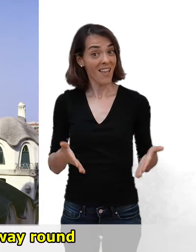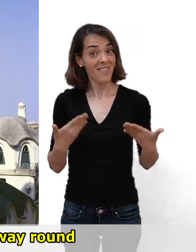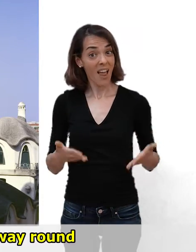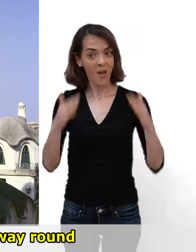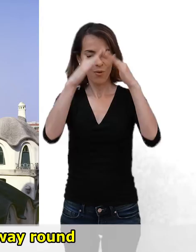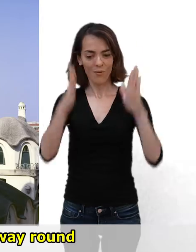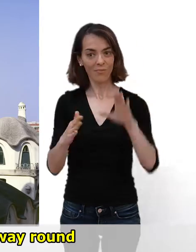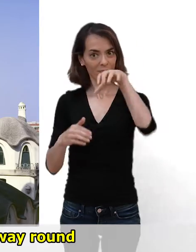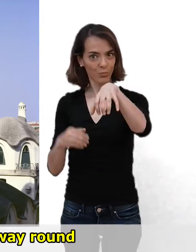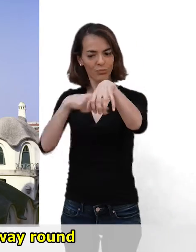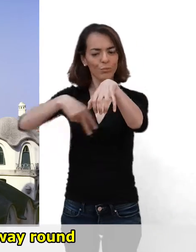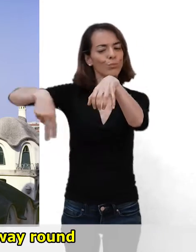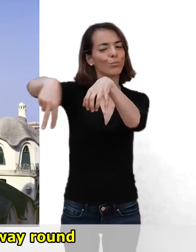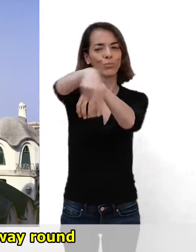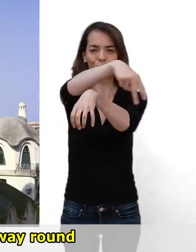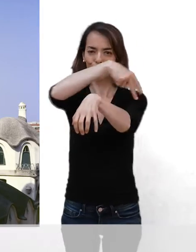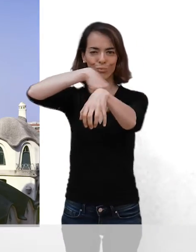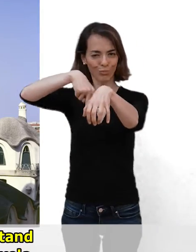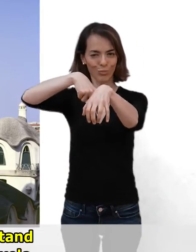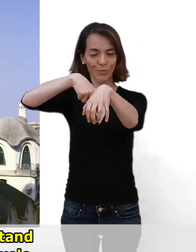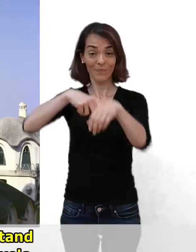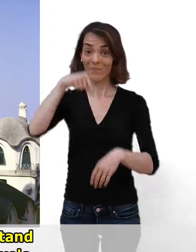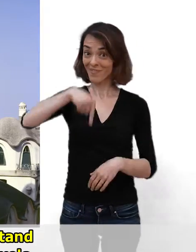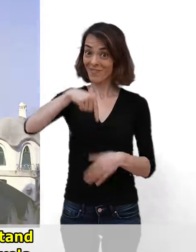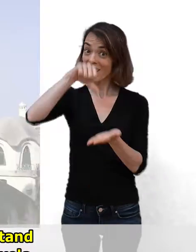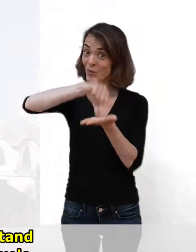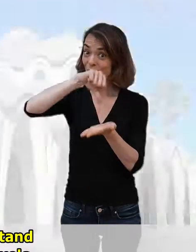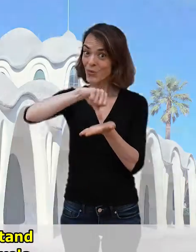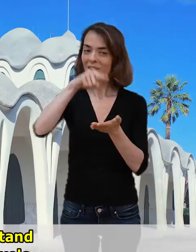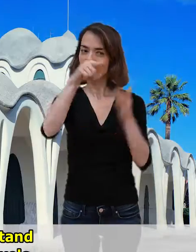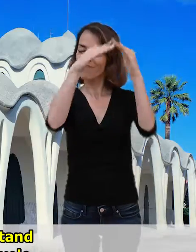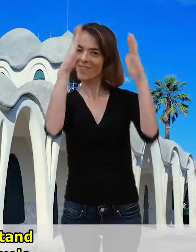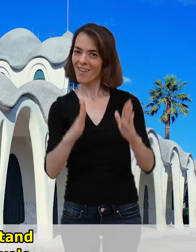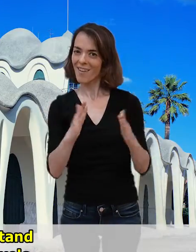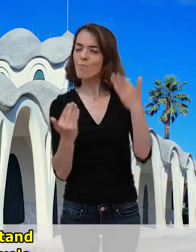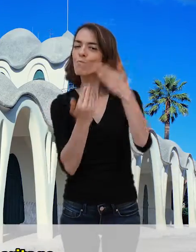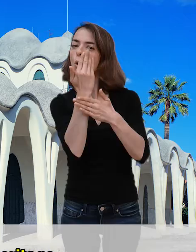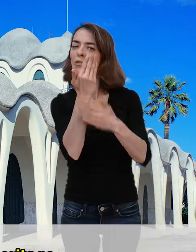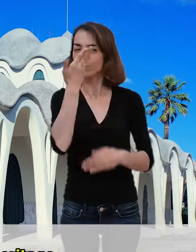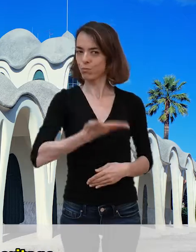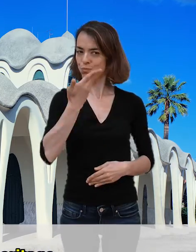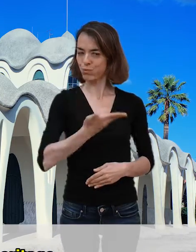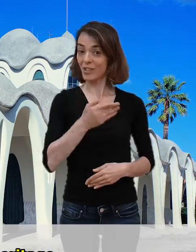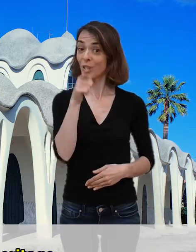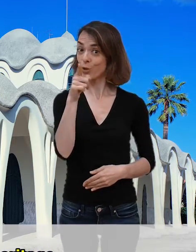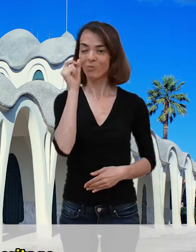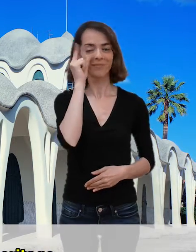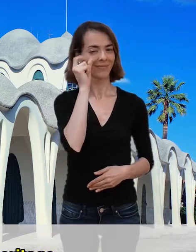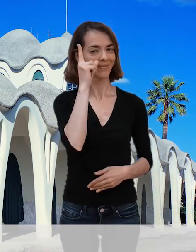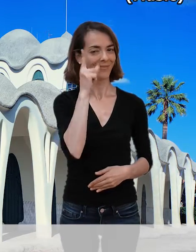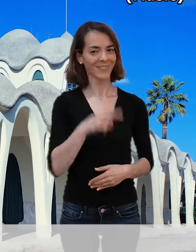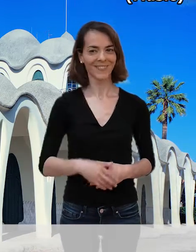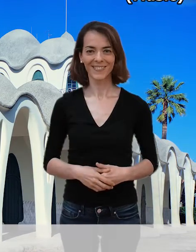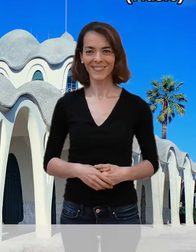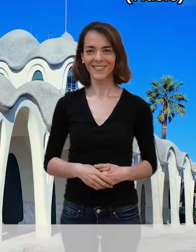Now you've walked all the way around the building. I'm sure you'll understand why it's one of the jewels of the town's Modernista